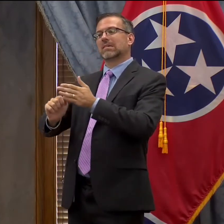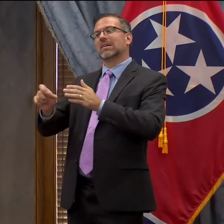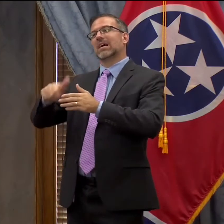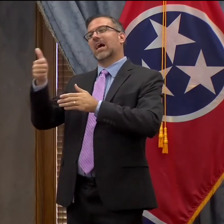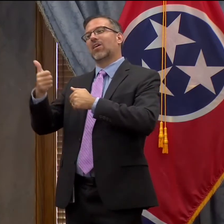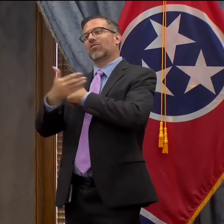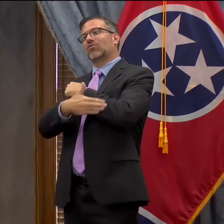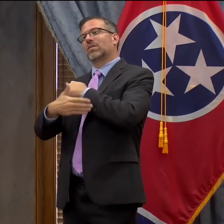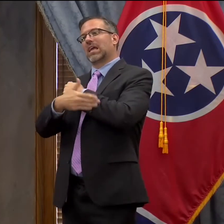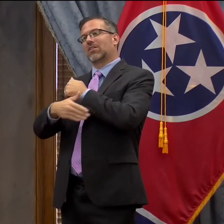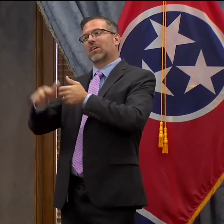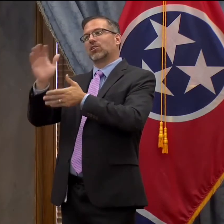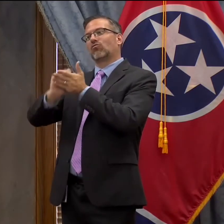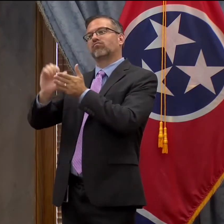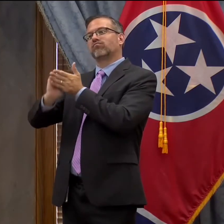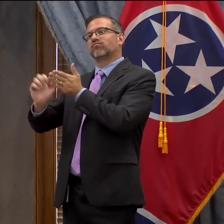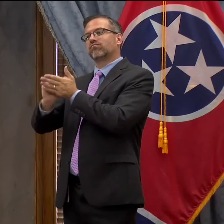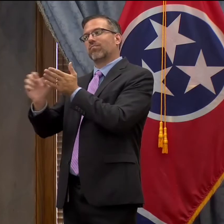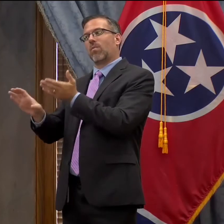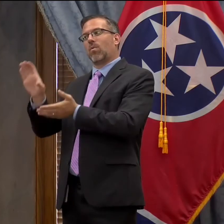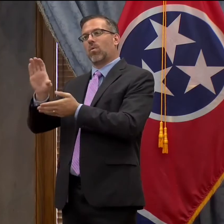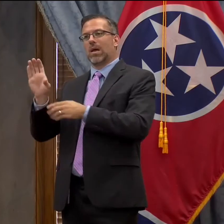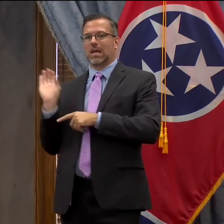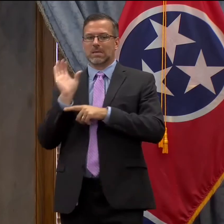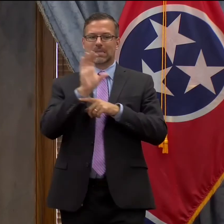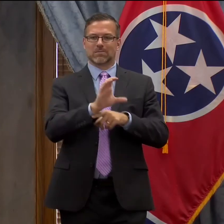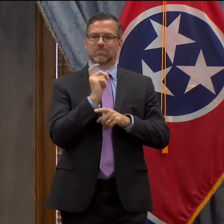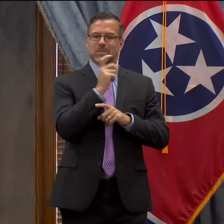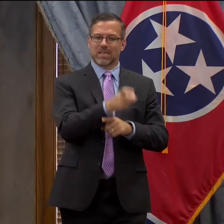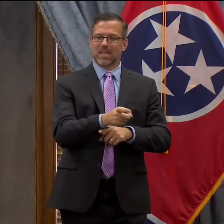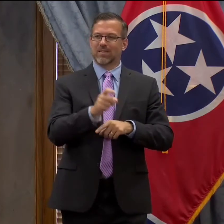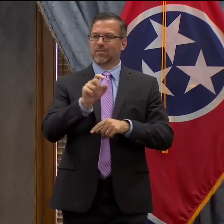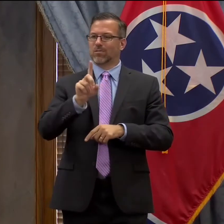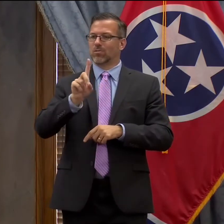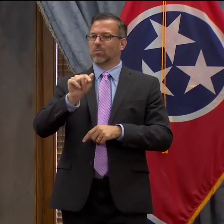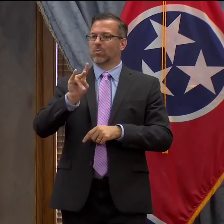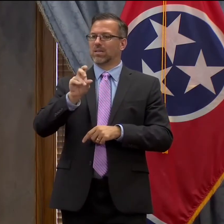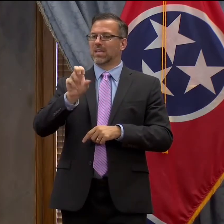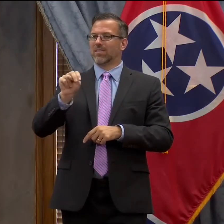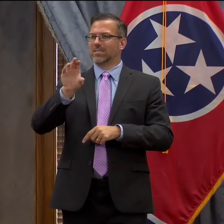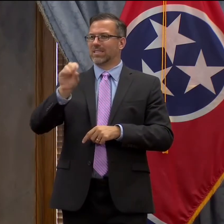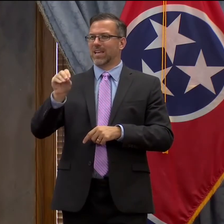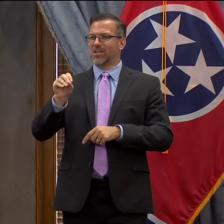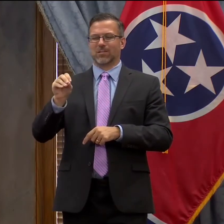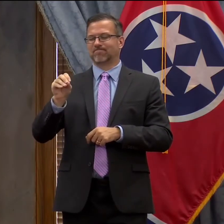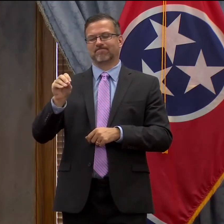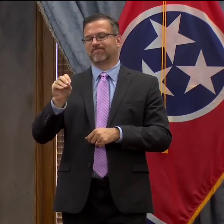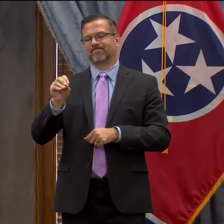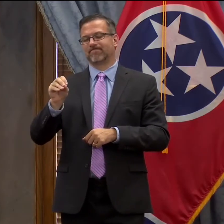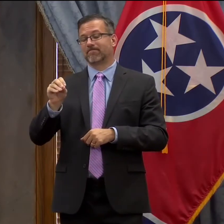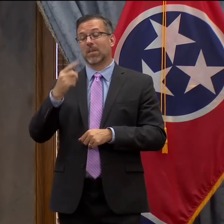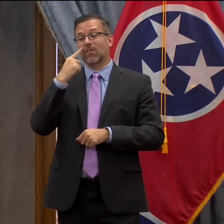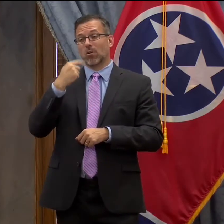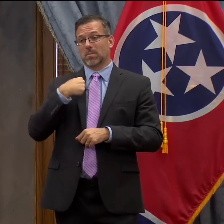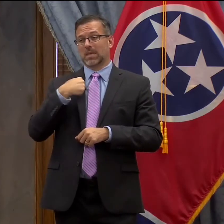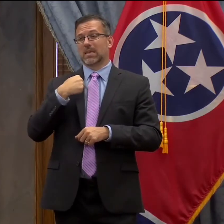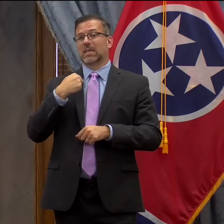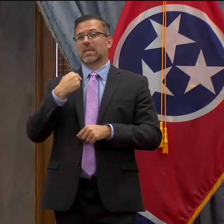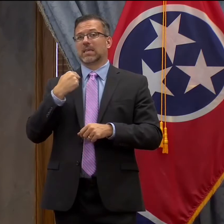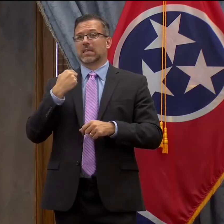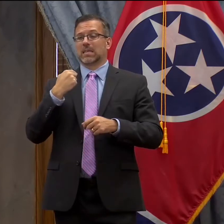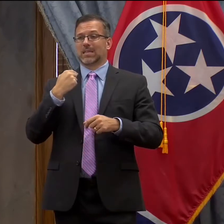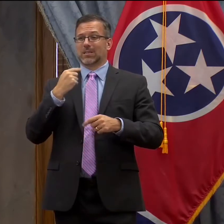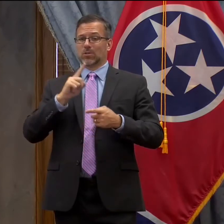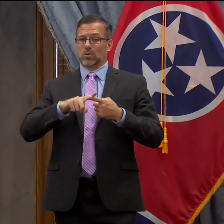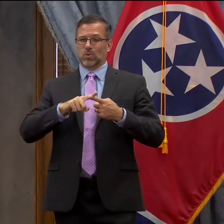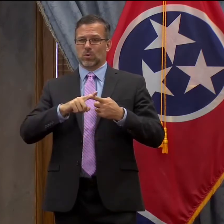funding for those other 94 counties. And that's something that, for me to consider, I have to believe